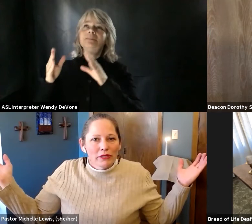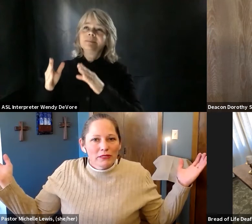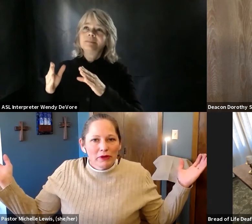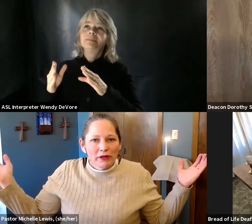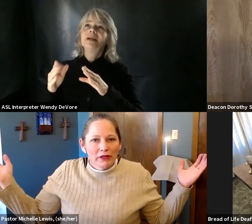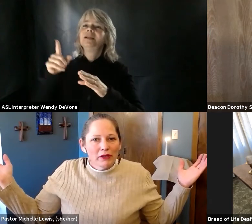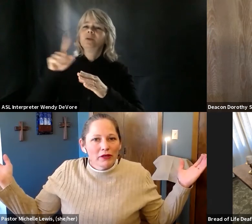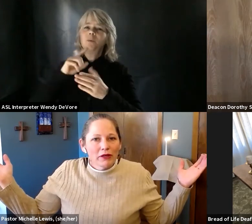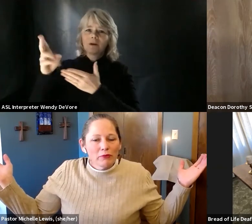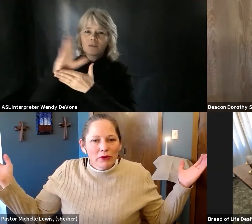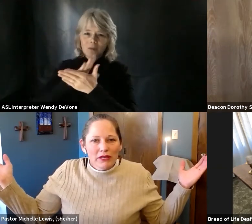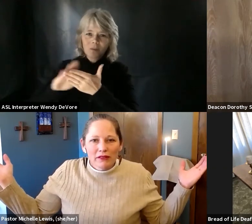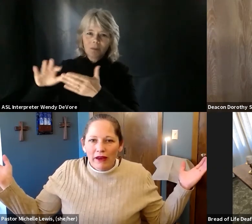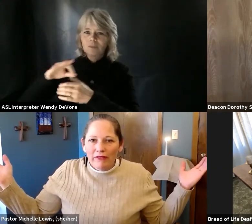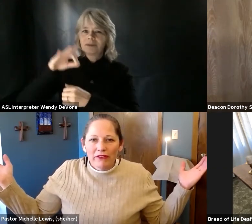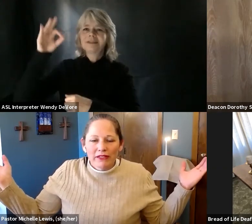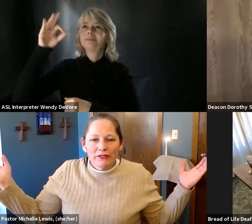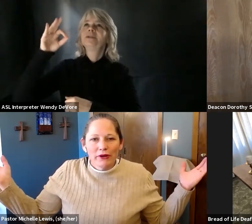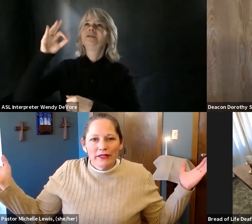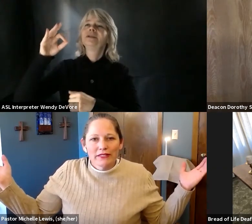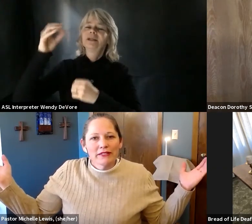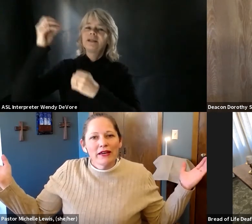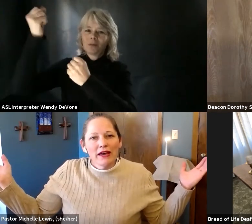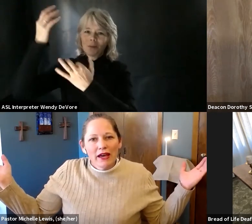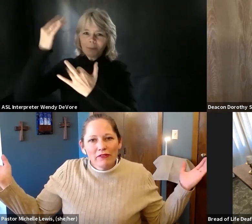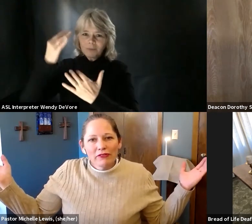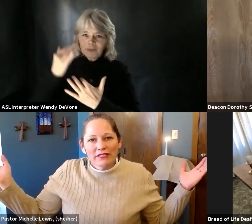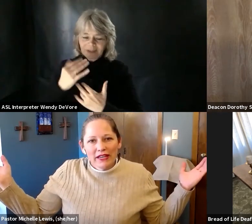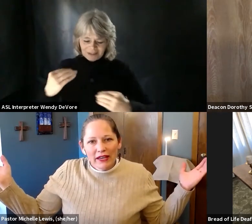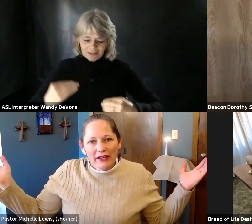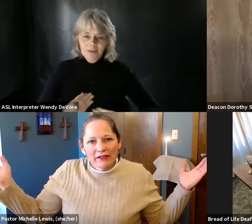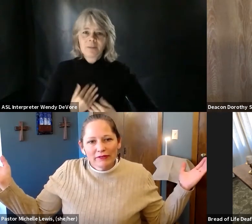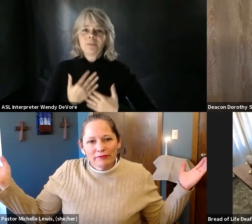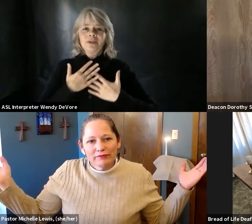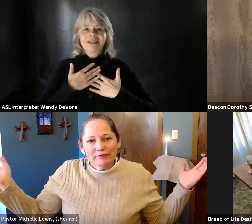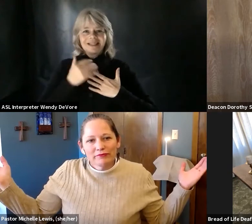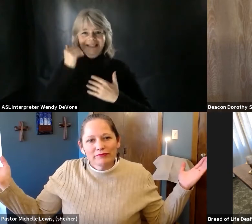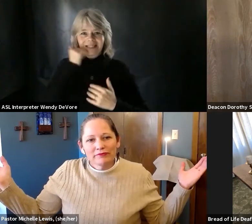the Holy Spirit breathing life into us every day.